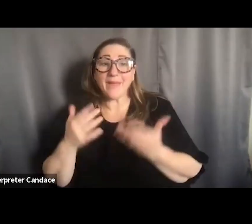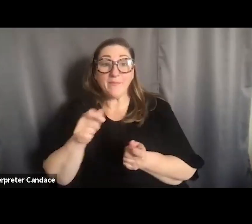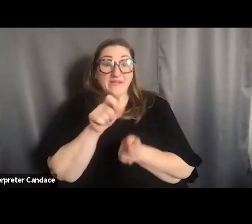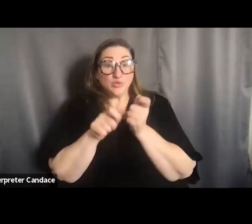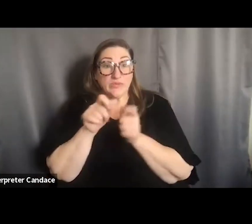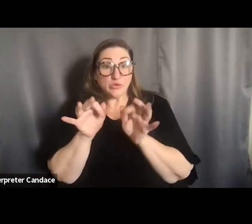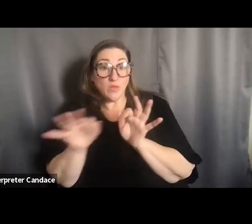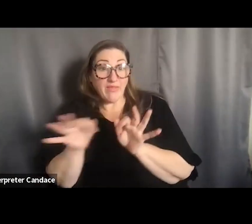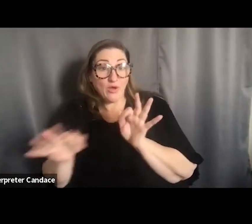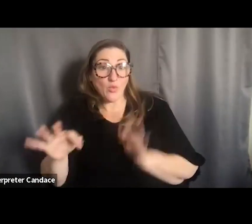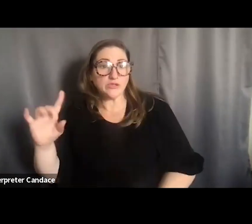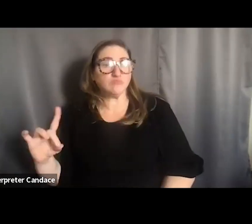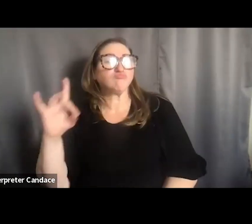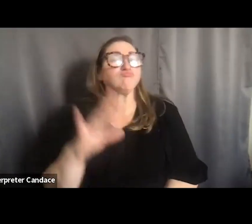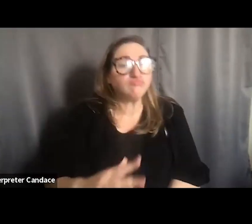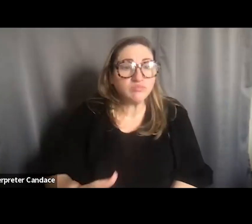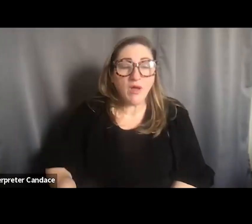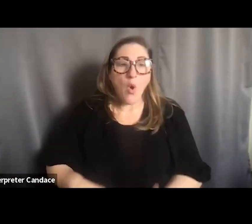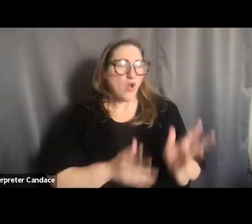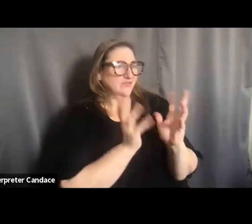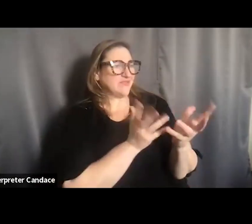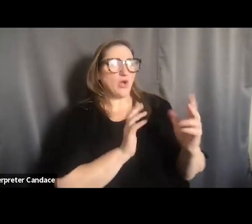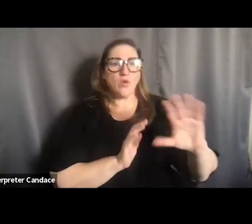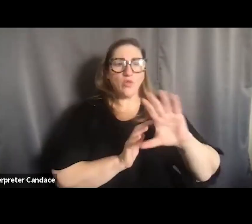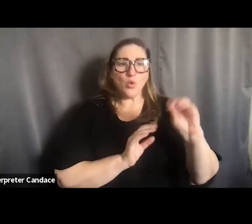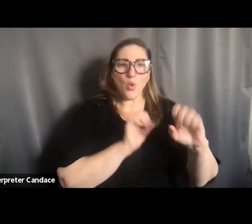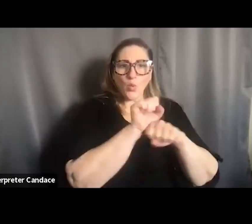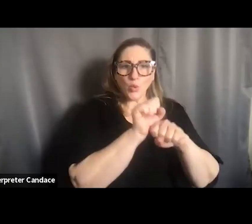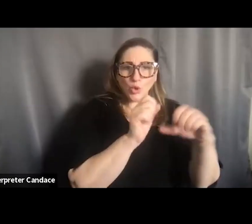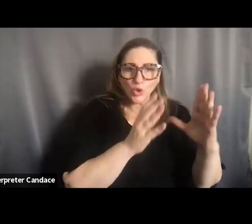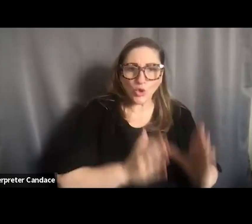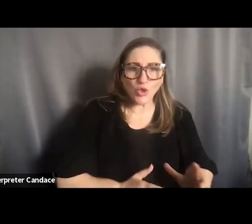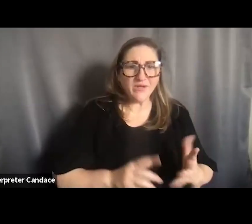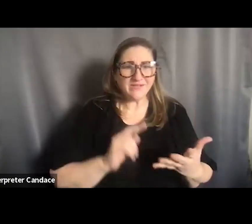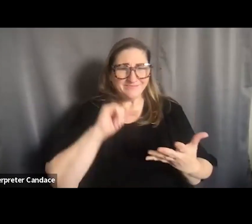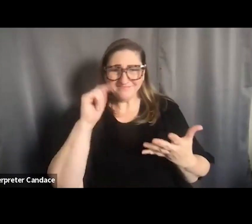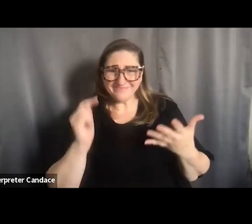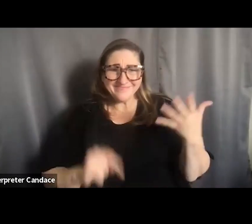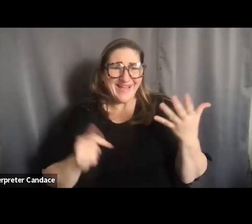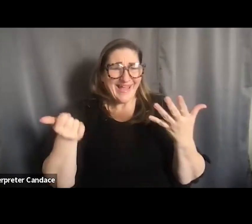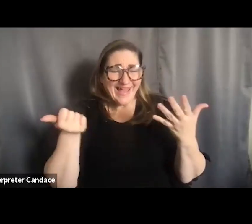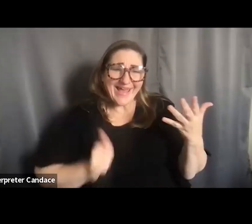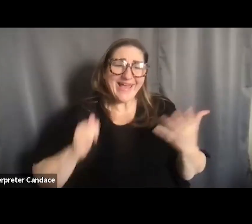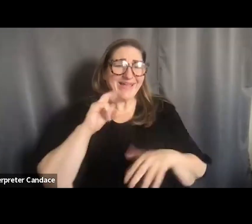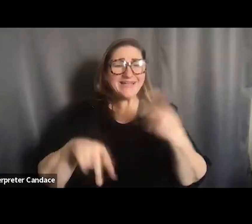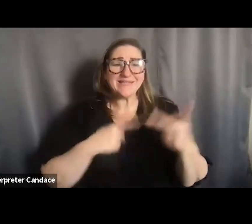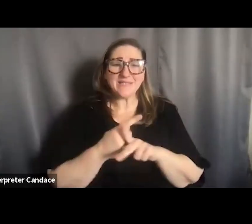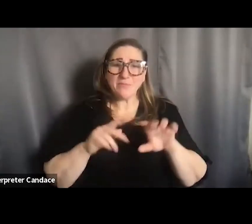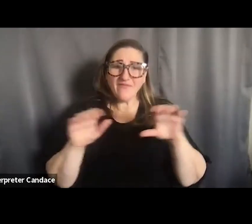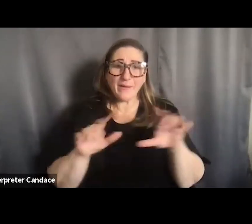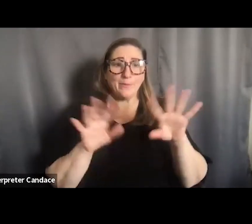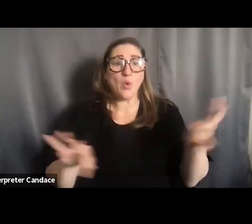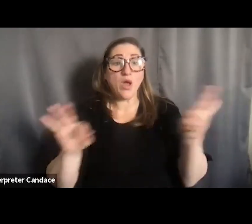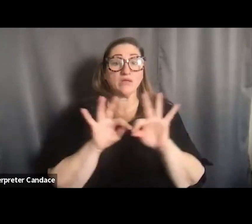coworkers about a shared concern or reading about social justice causes. So we'll be opening the breakout rooms for 8 minutes in a